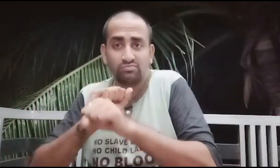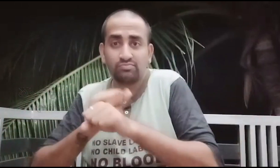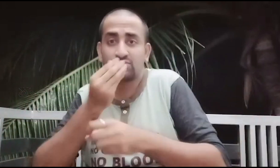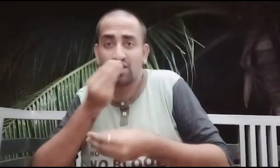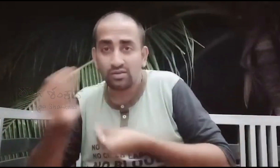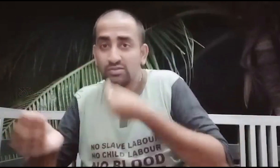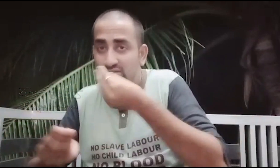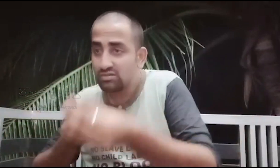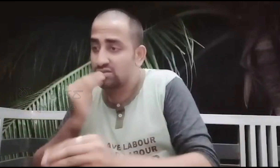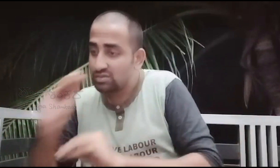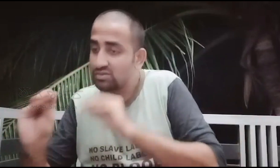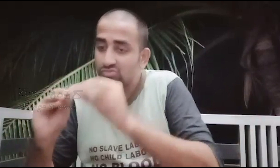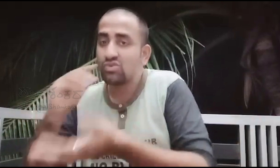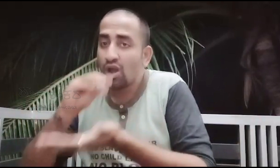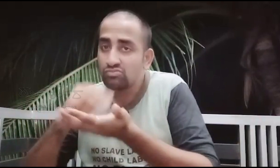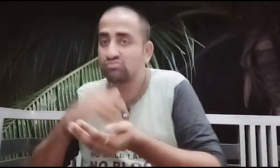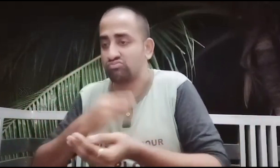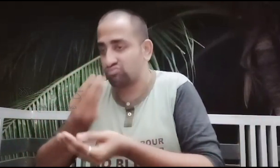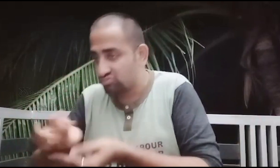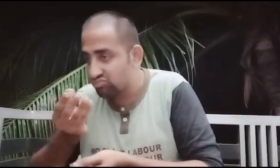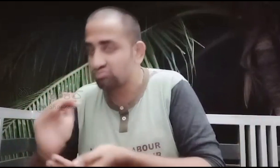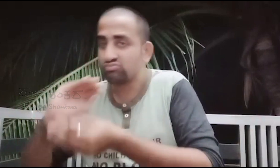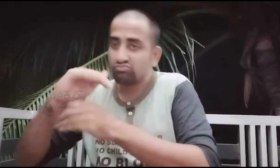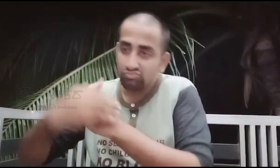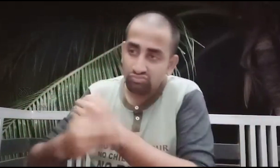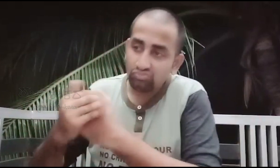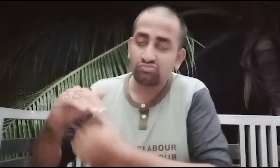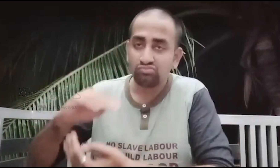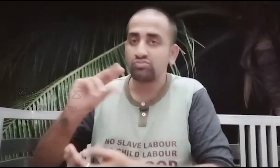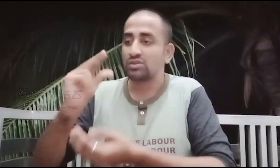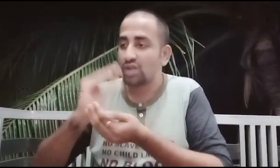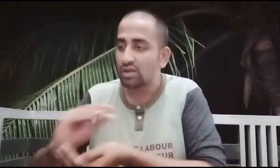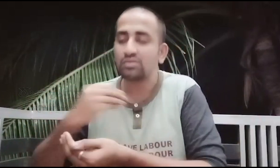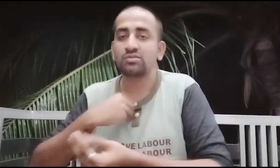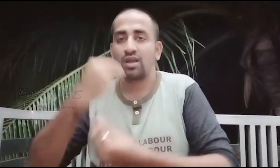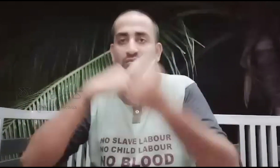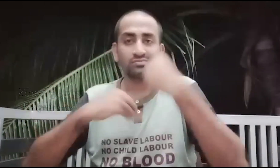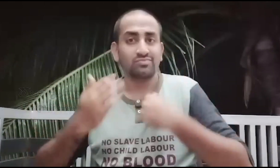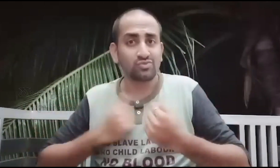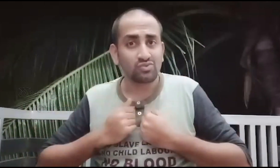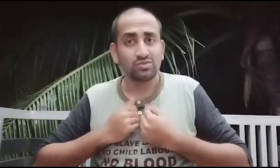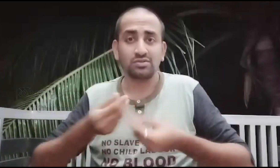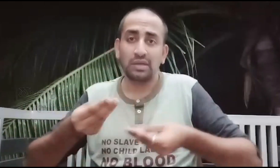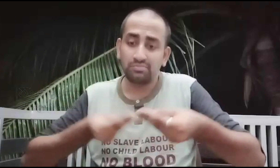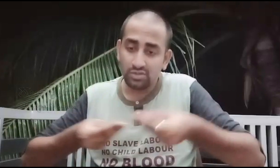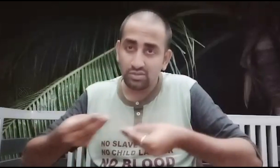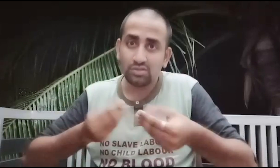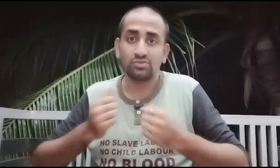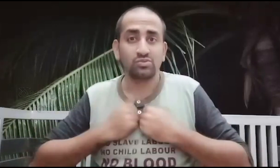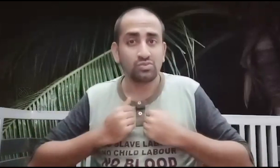chicken. I worked so hard to grow it," the good man said. "I looked after it. I took it to the market and sold its eggs to make